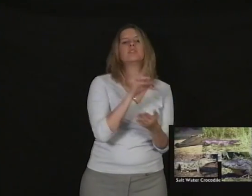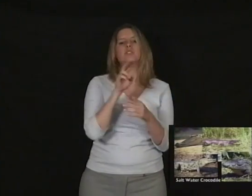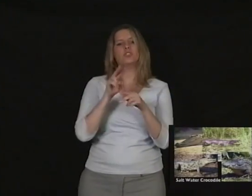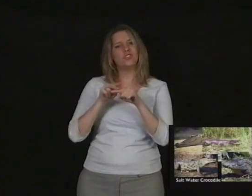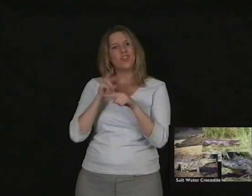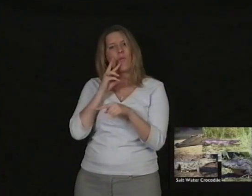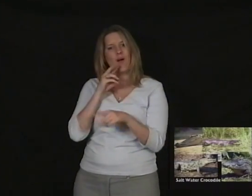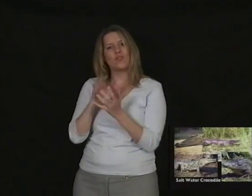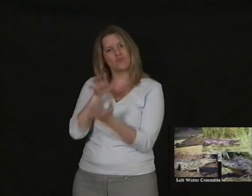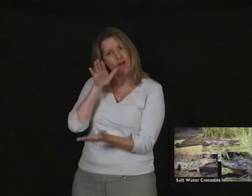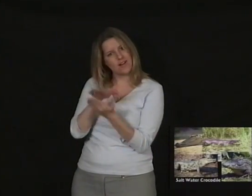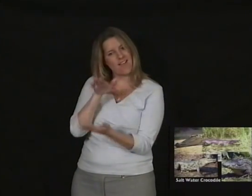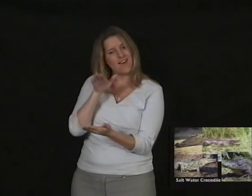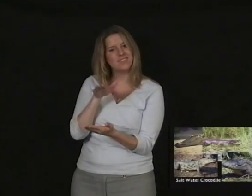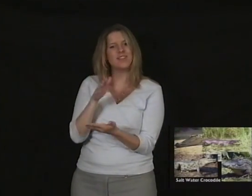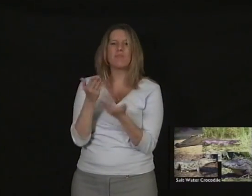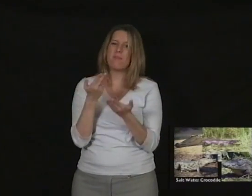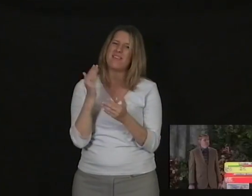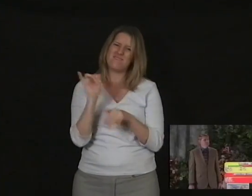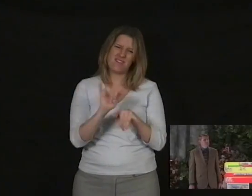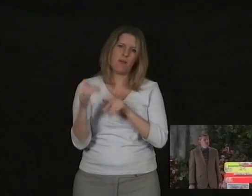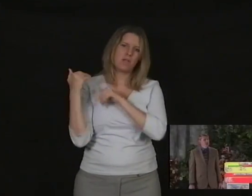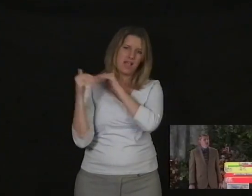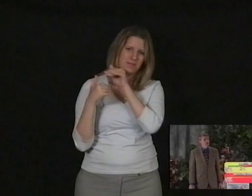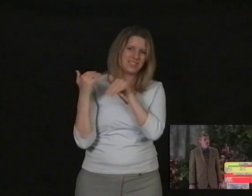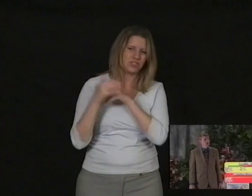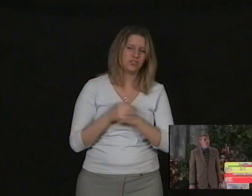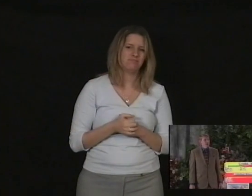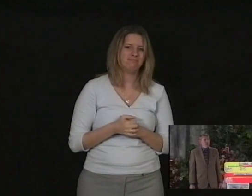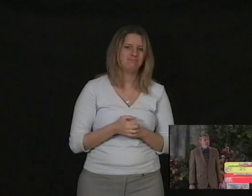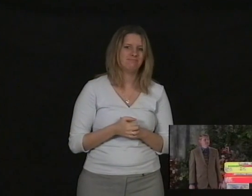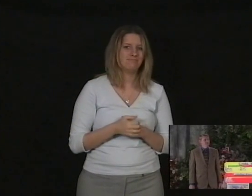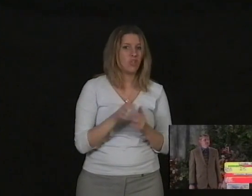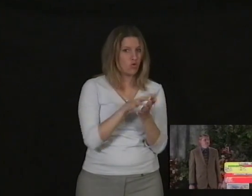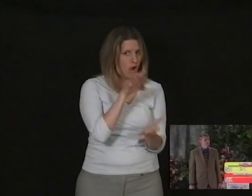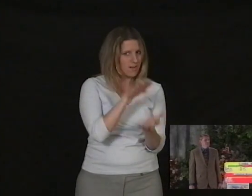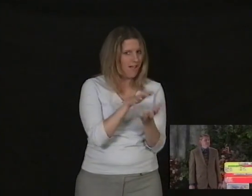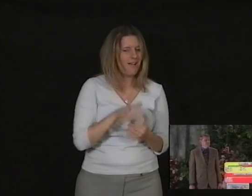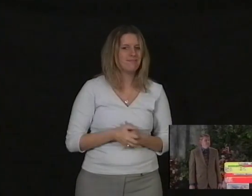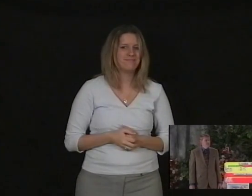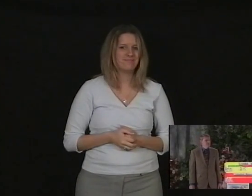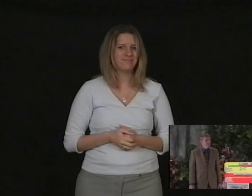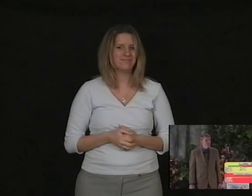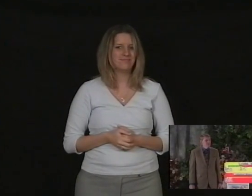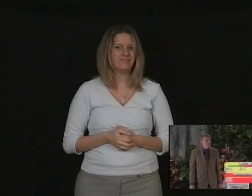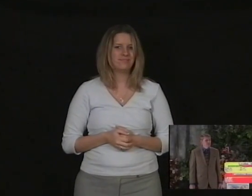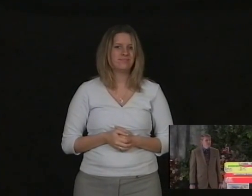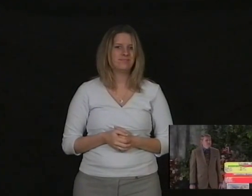crocodiles. And they probably had a common ancestor, a crocodile."